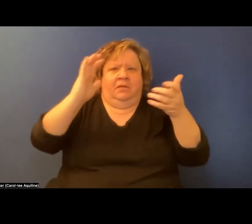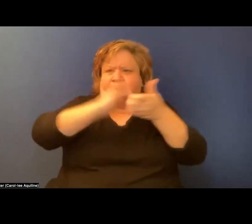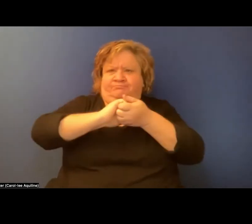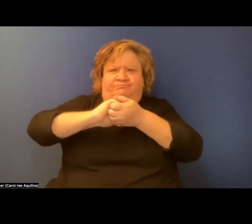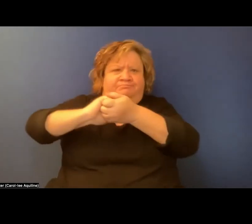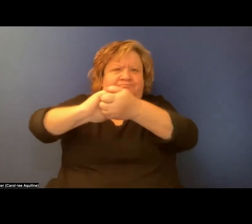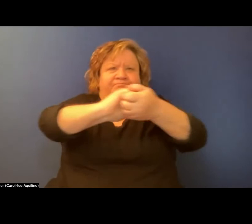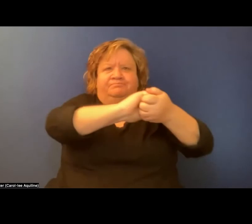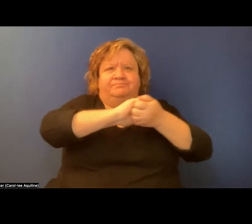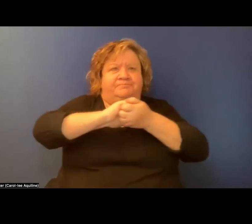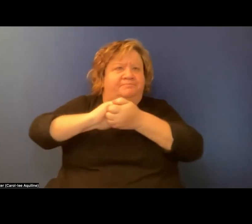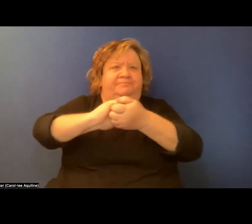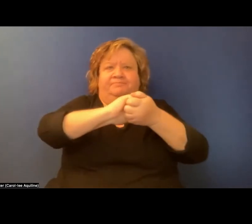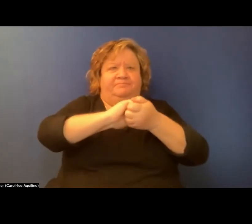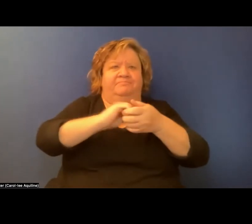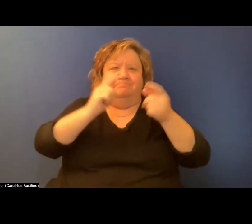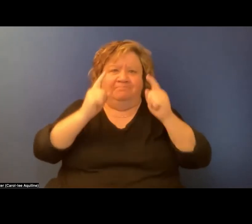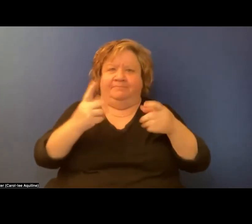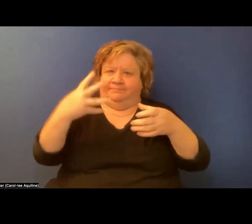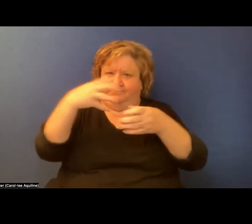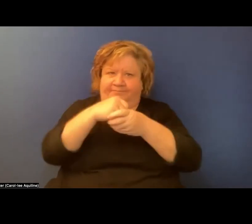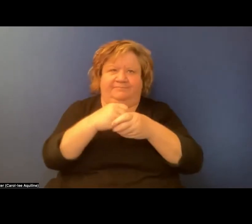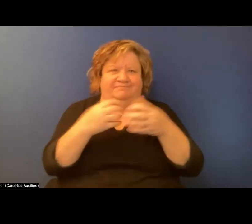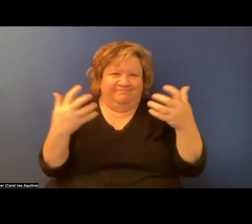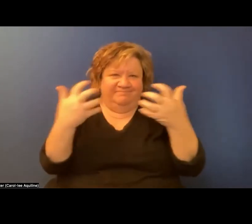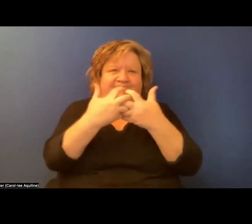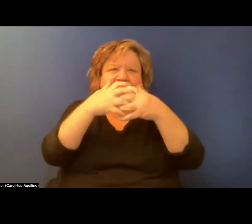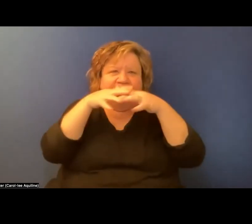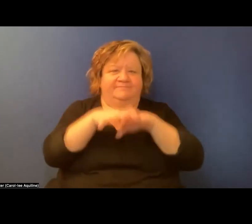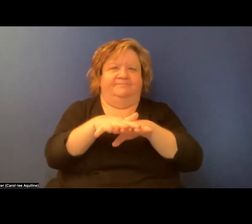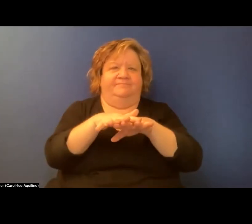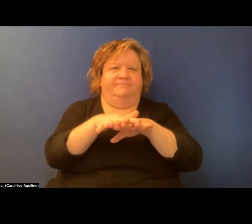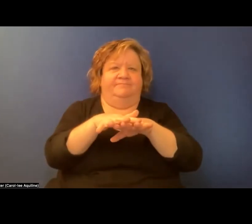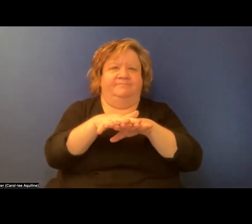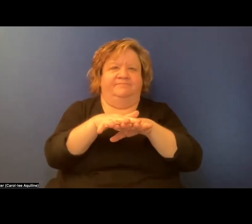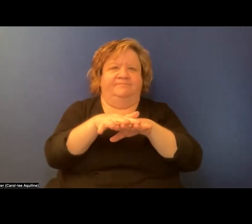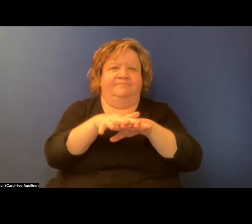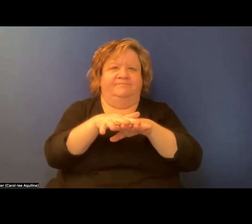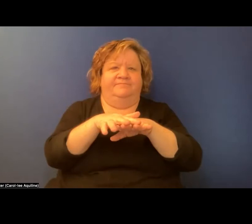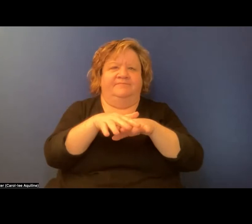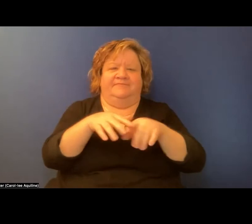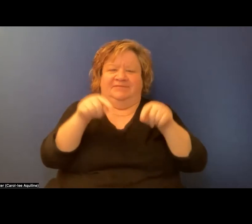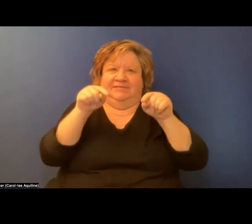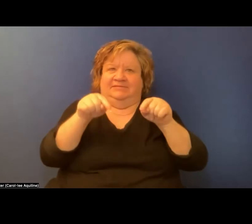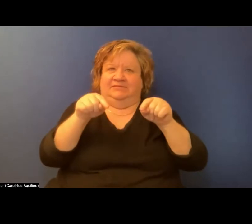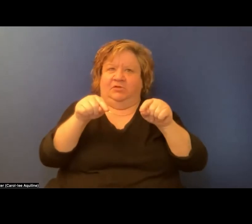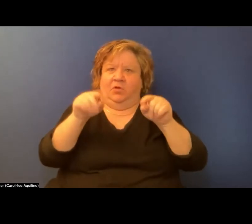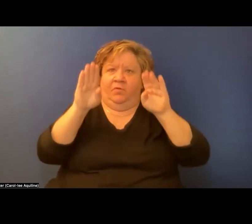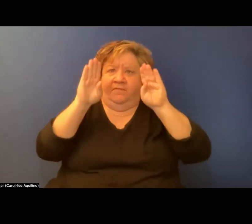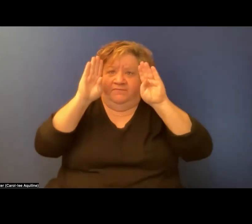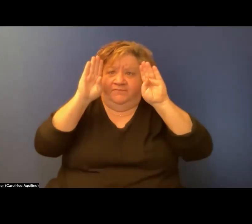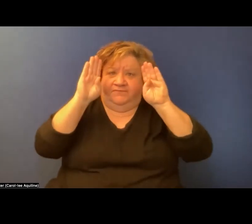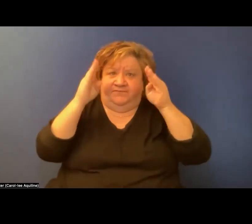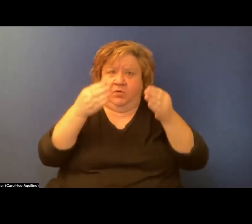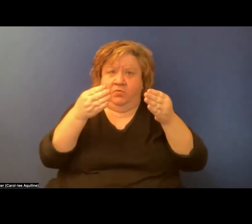this event is particularly focusing and a light on. So we must leverage women's skills in managing